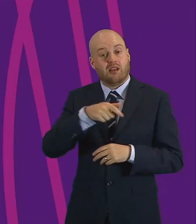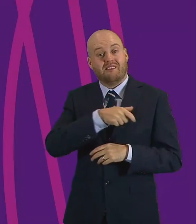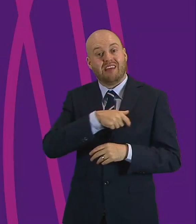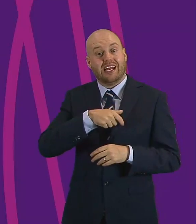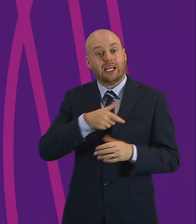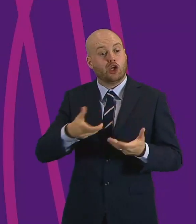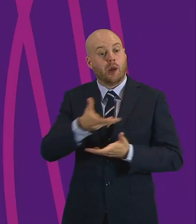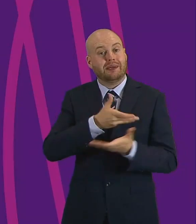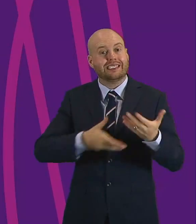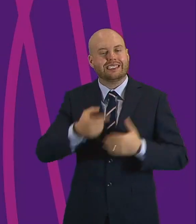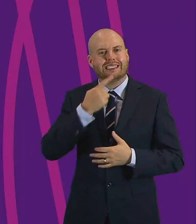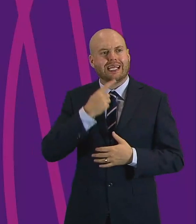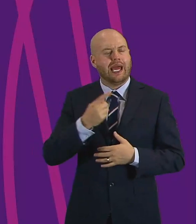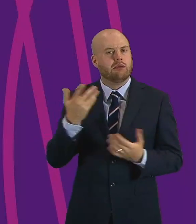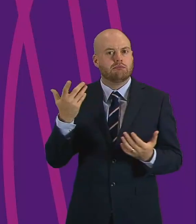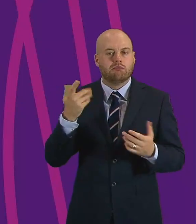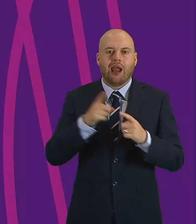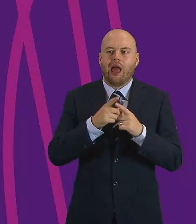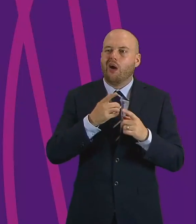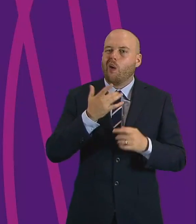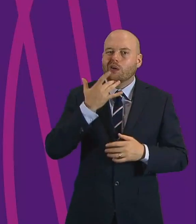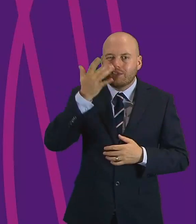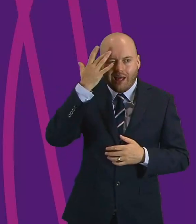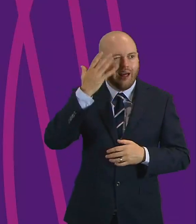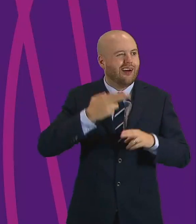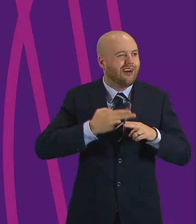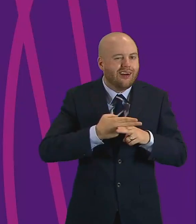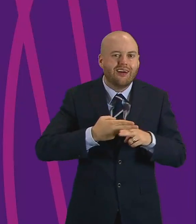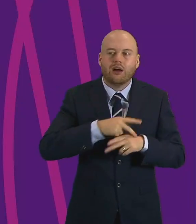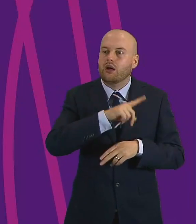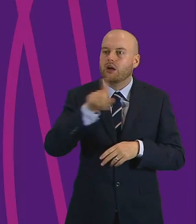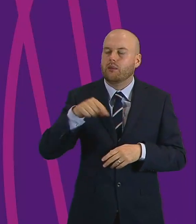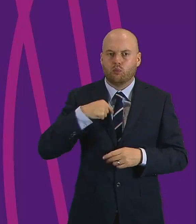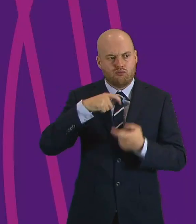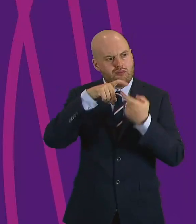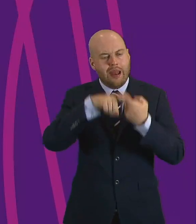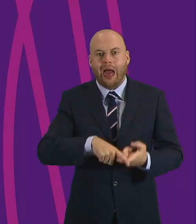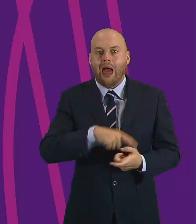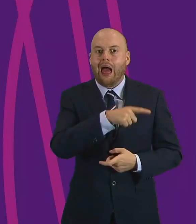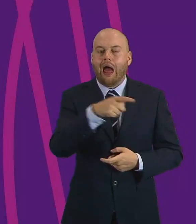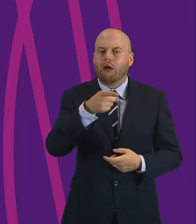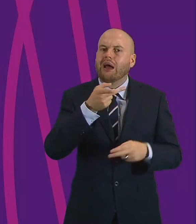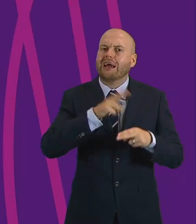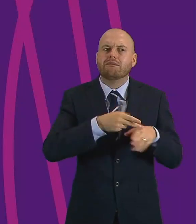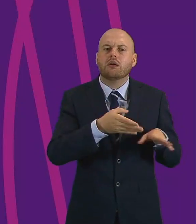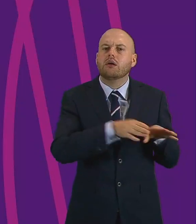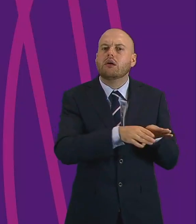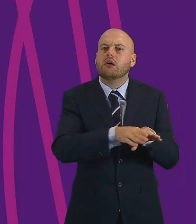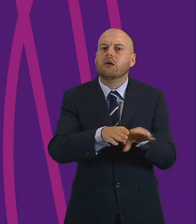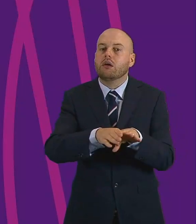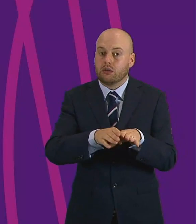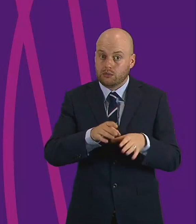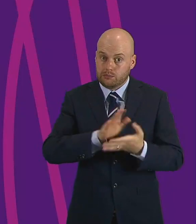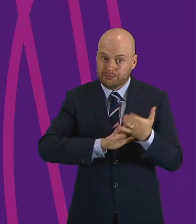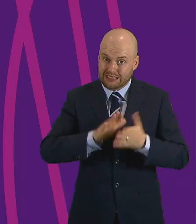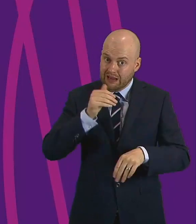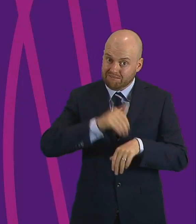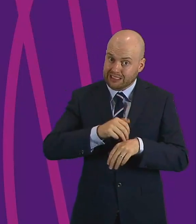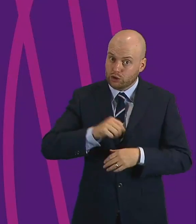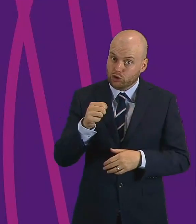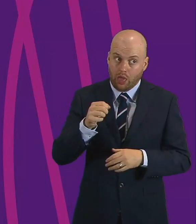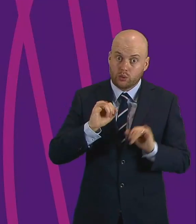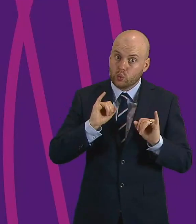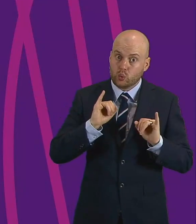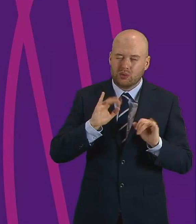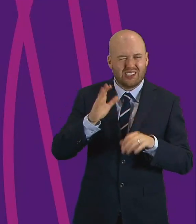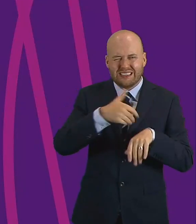hospitality and associated industries could mean that there is a greater impact on Scotland irrespective of political decisions. And the